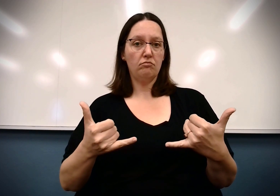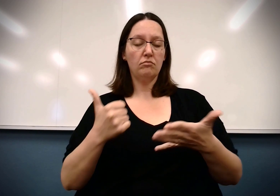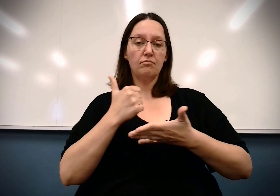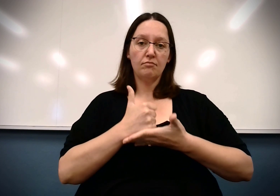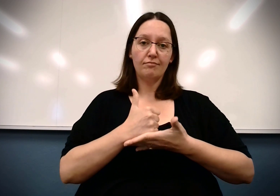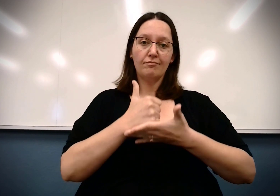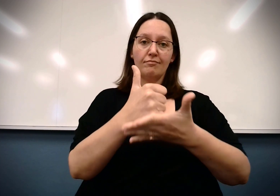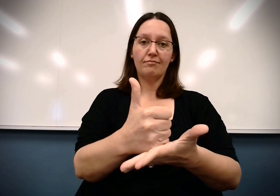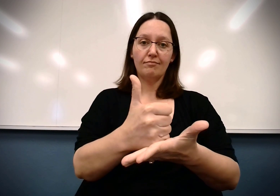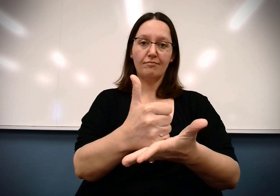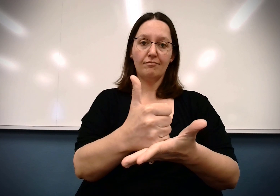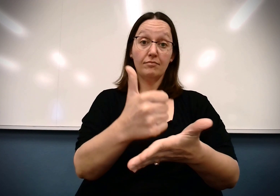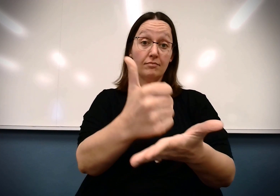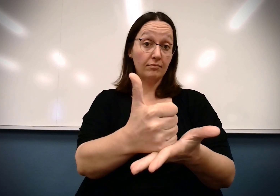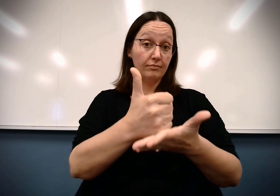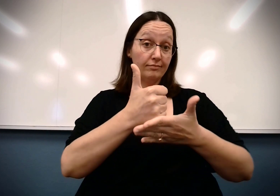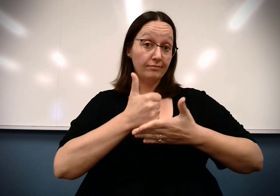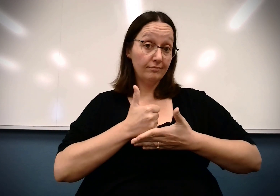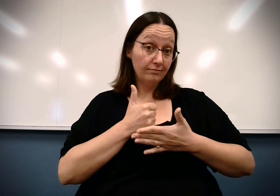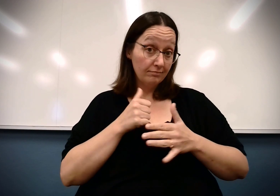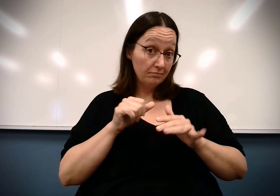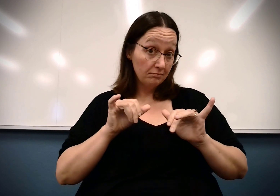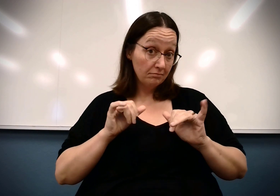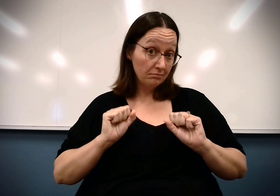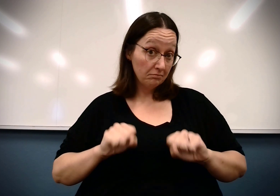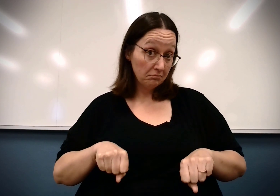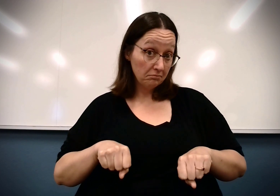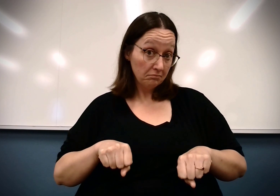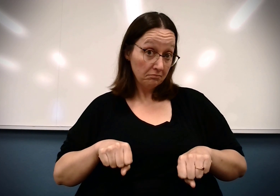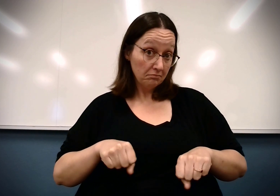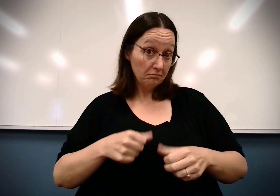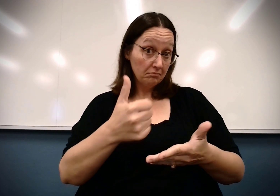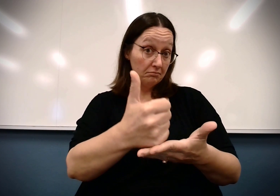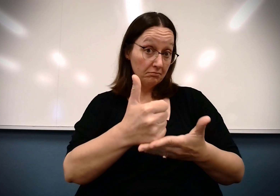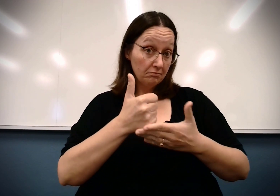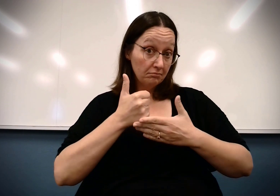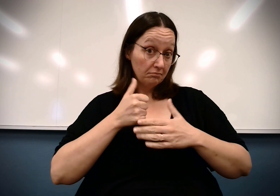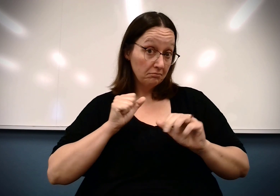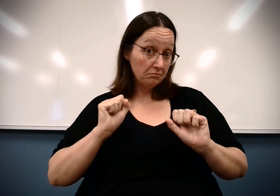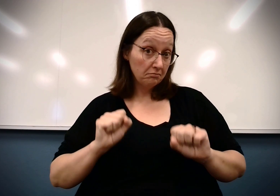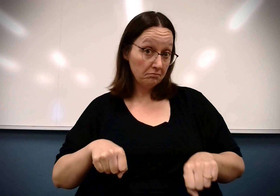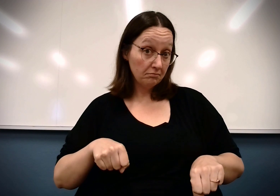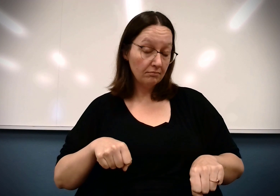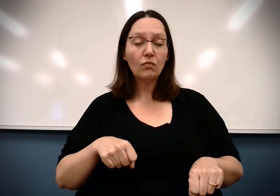Right? I help you today. So I help you, you help me. Can? Right? You help me.